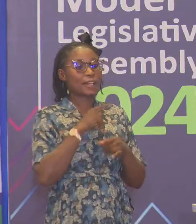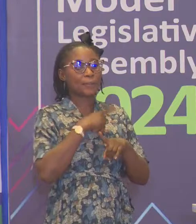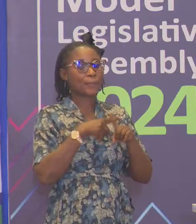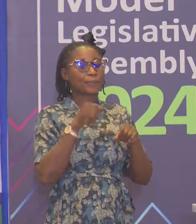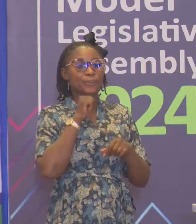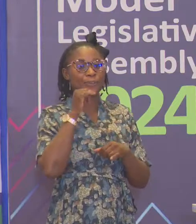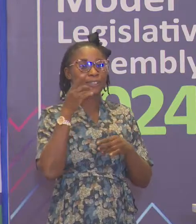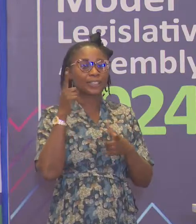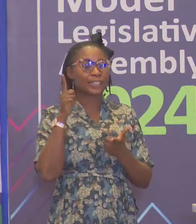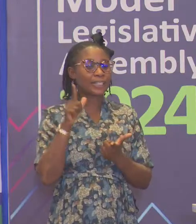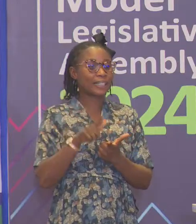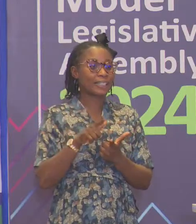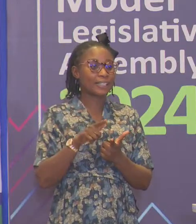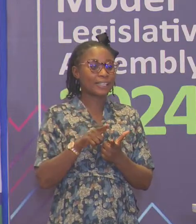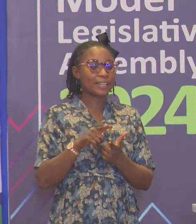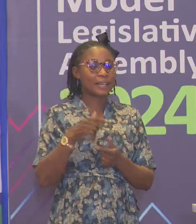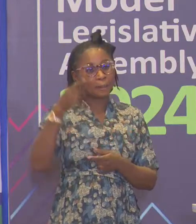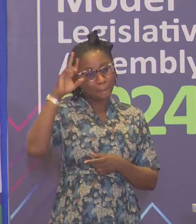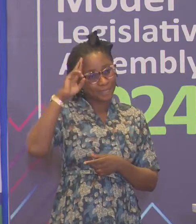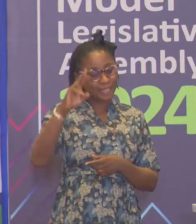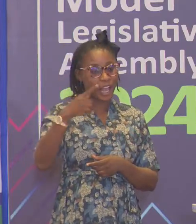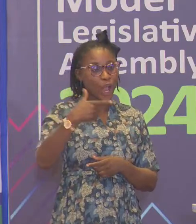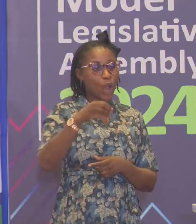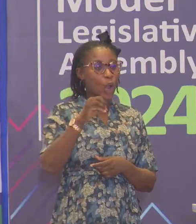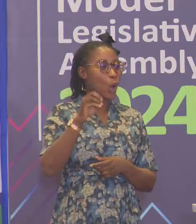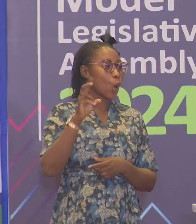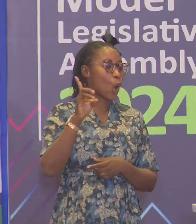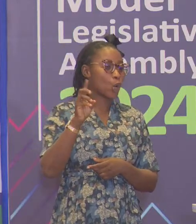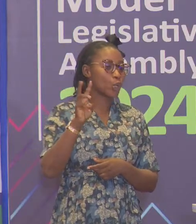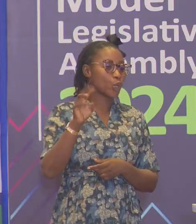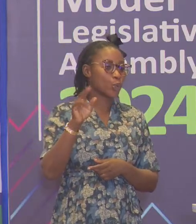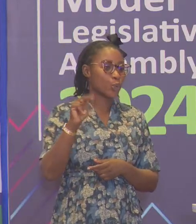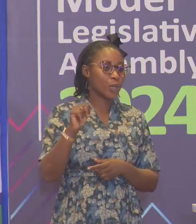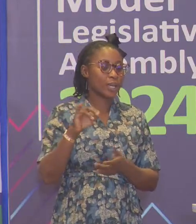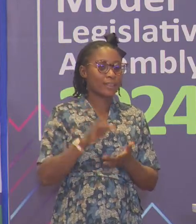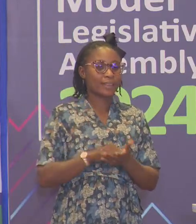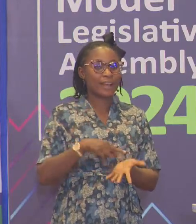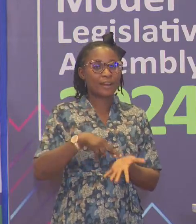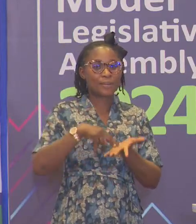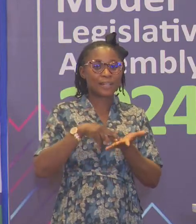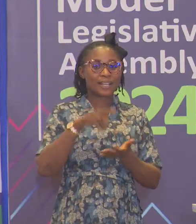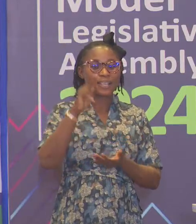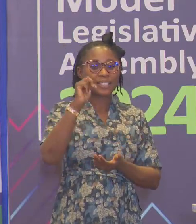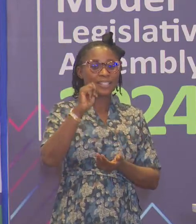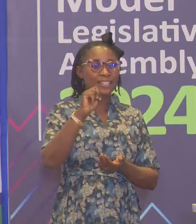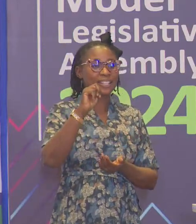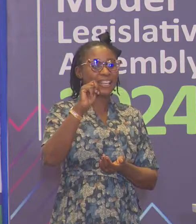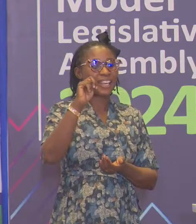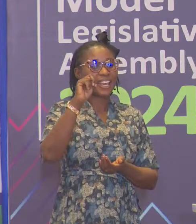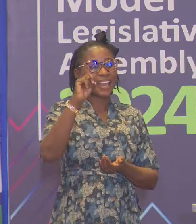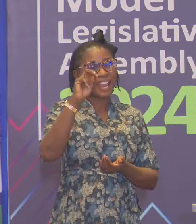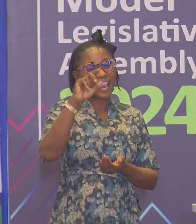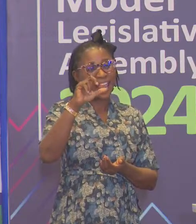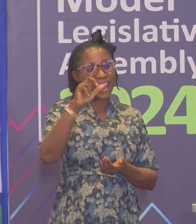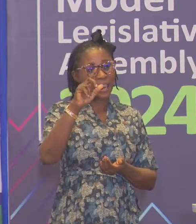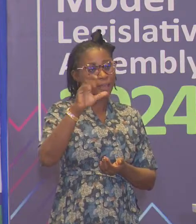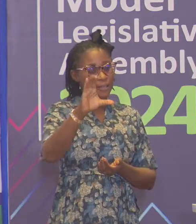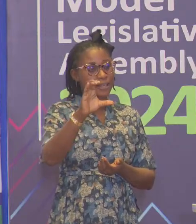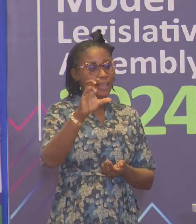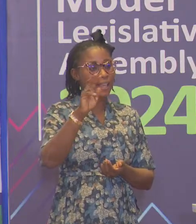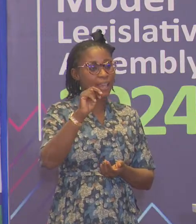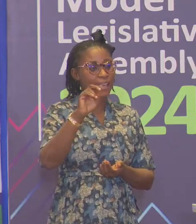have Mr. Godwin Ekpeyon, who is representing the CNA. So he's also going to be watching